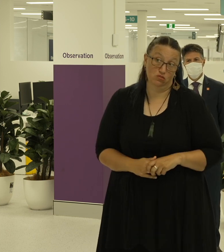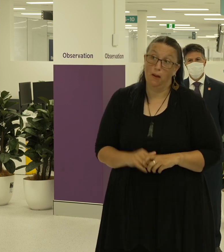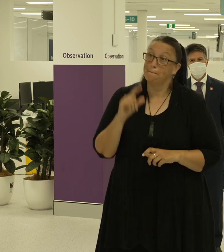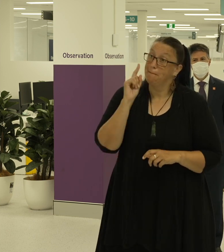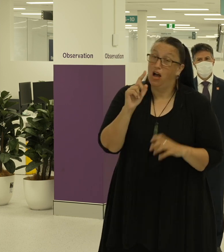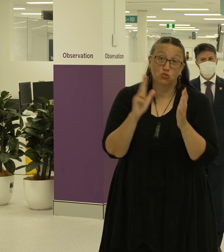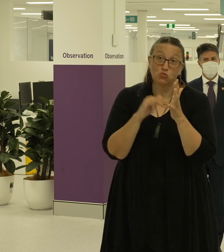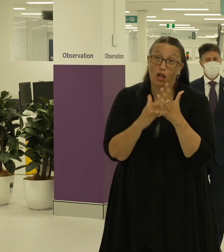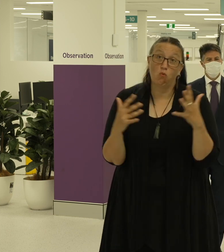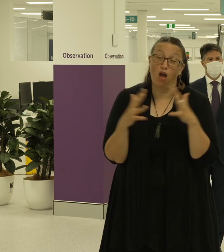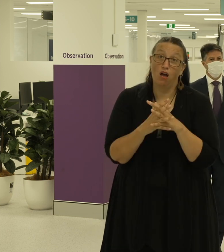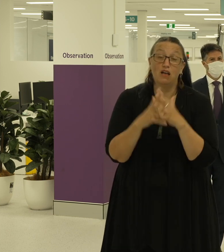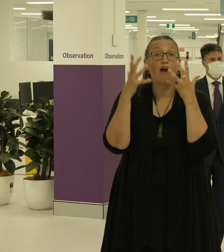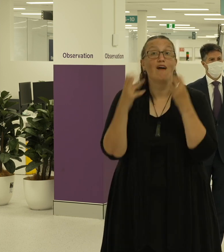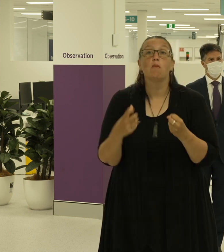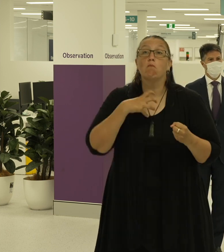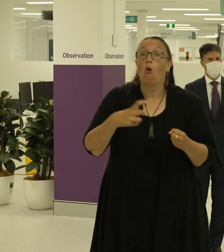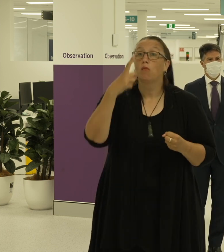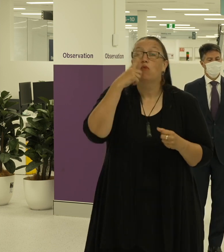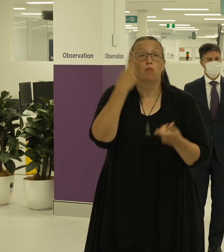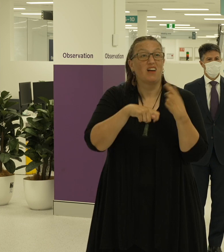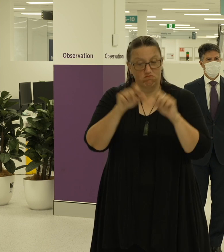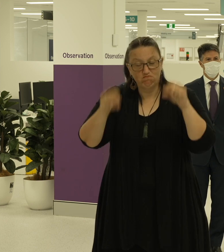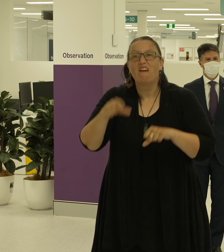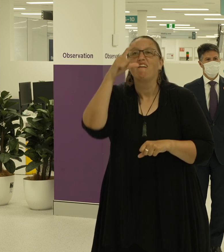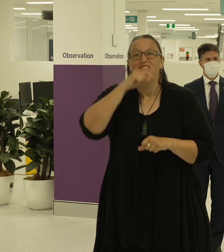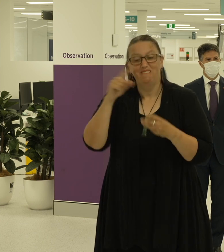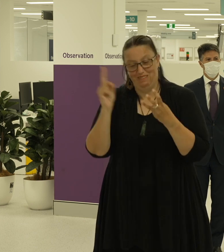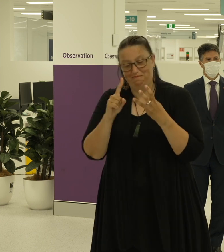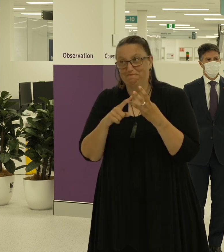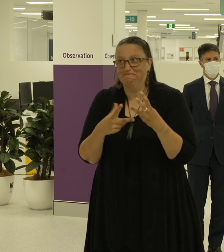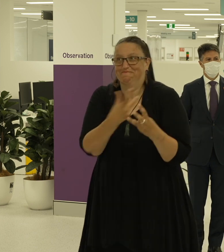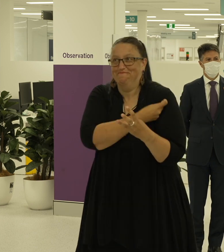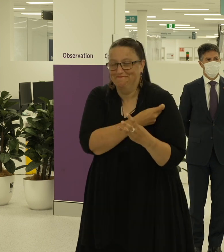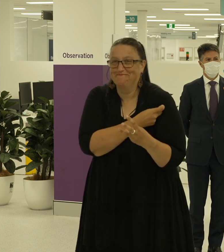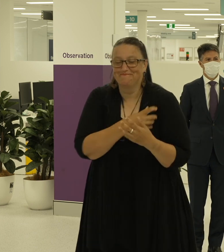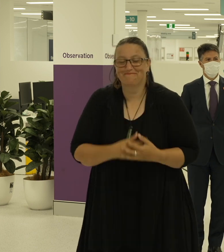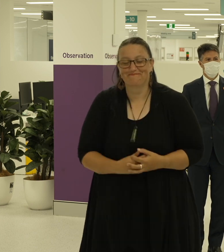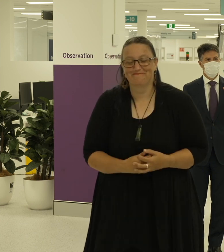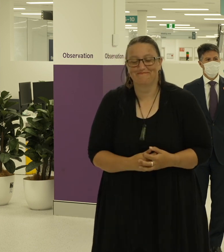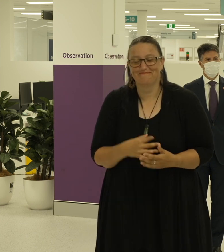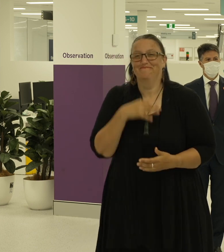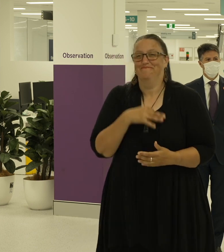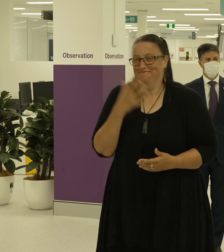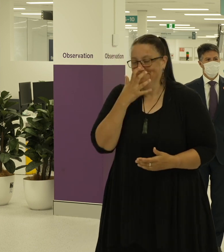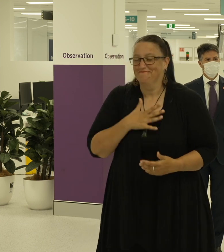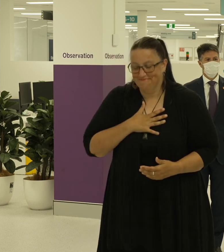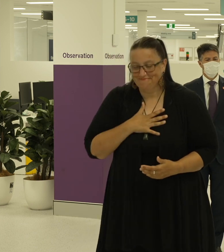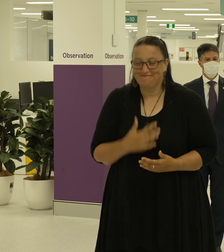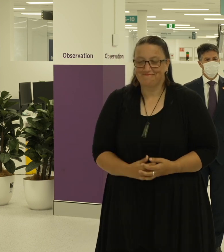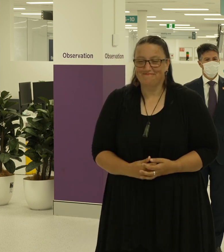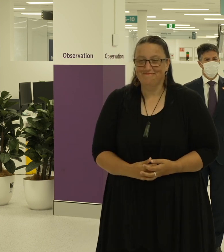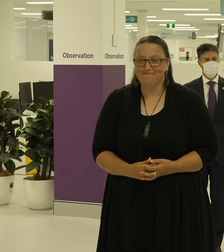of people become eligible a lot earlier because so many people in New South Wales heard the cry earlier on to come out and